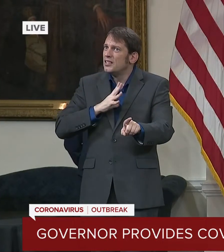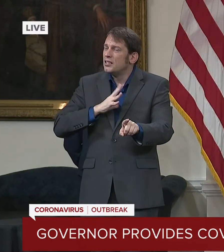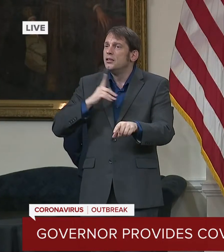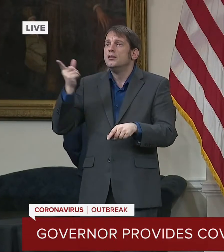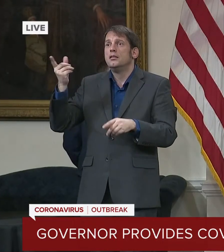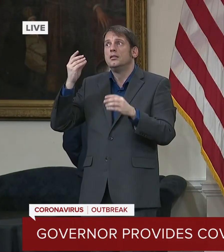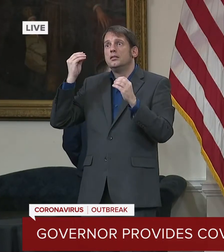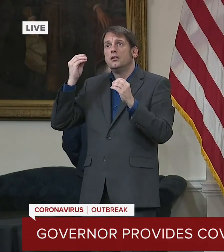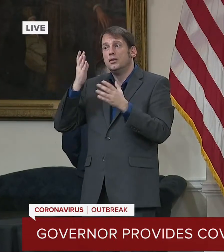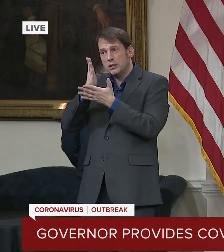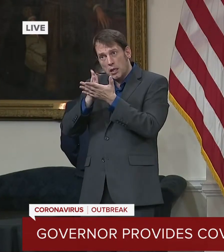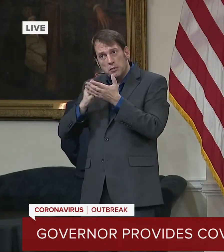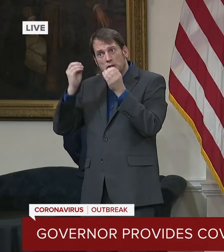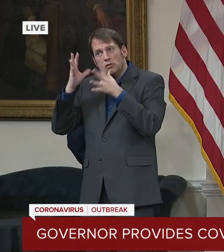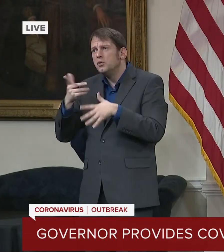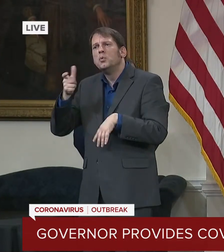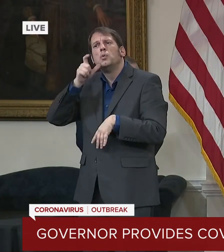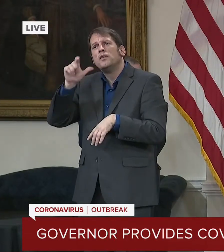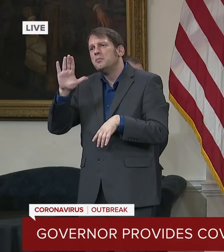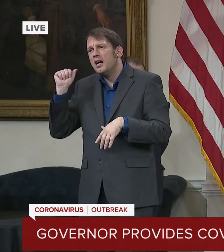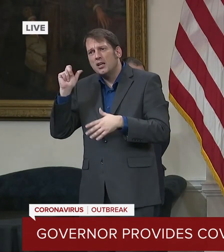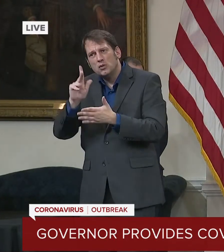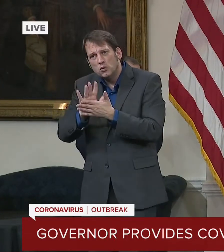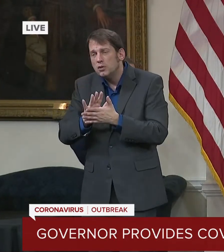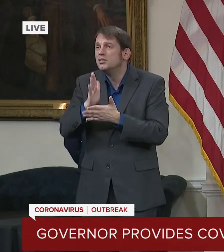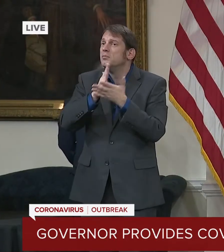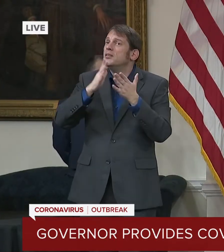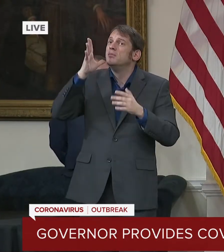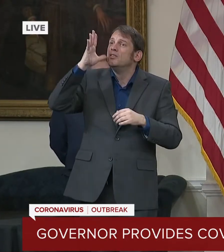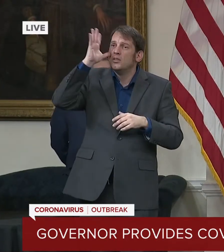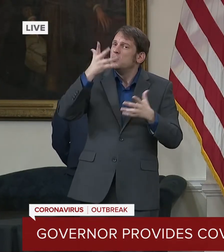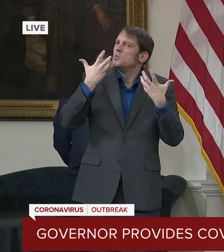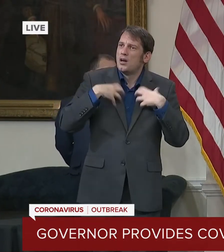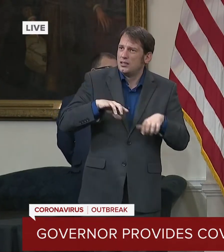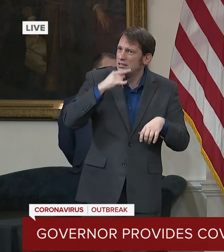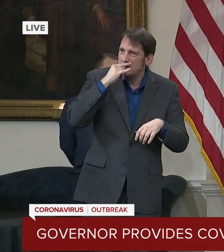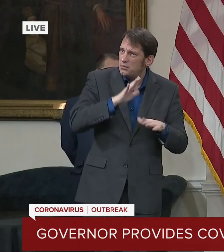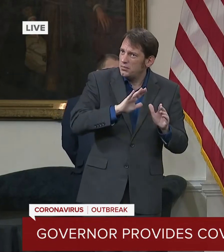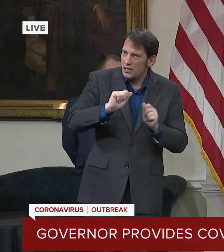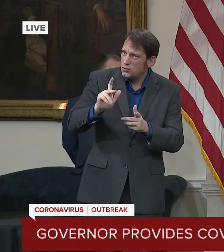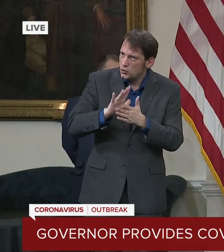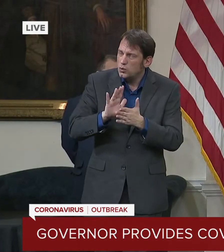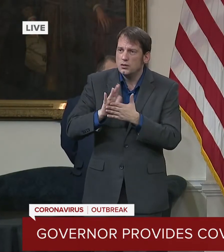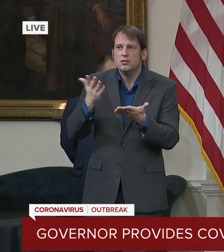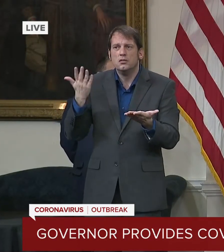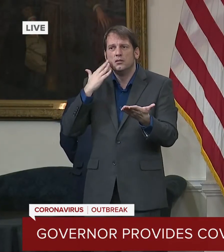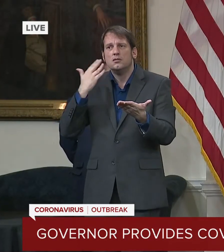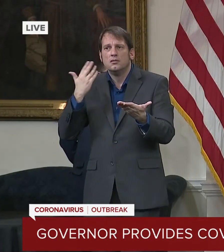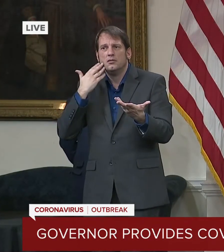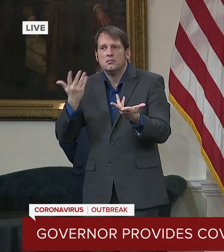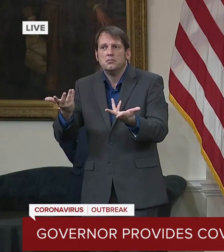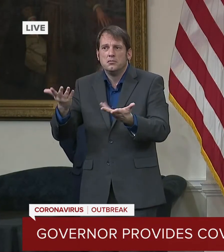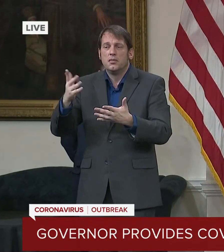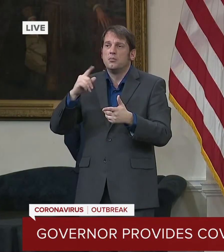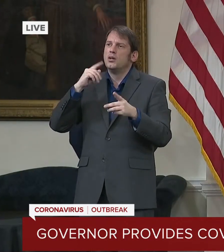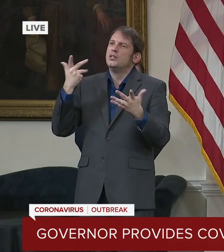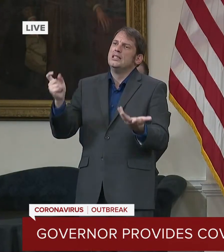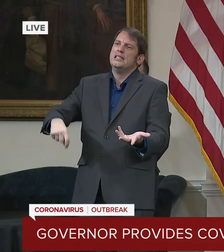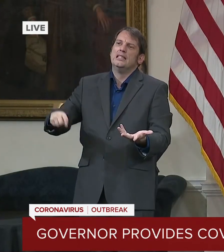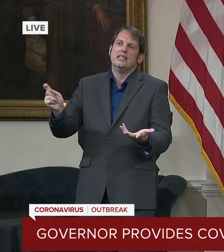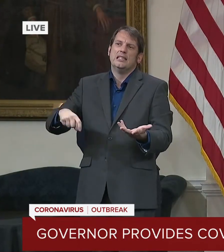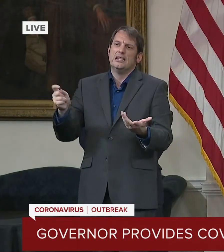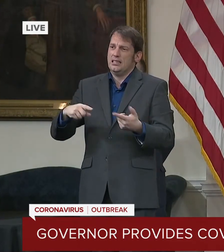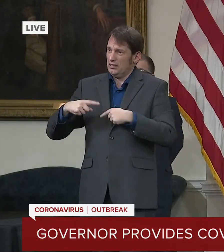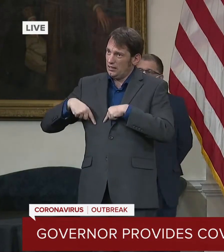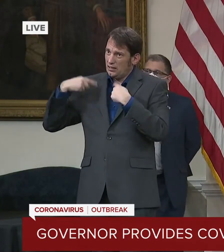kids back in school, but certain kids they need an opportunity at least to get an education after a year of not getting one. If I could just follow